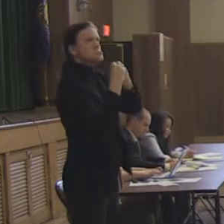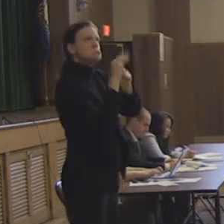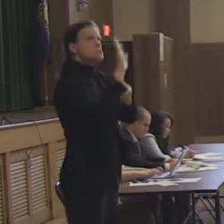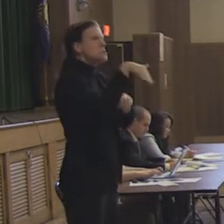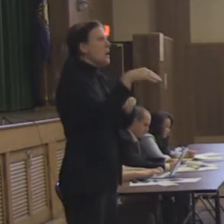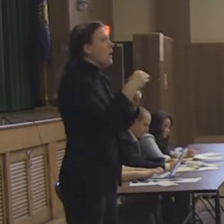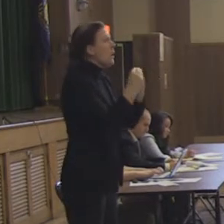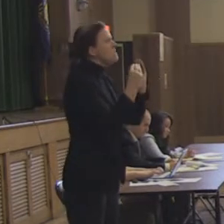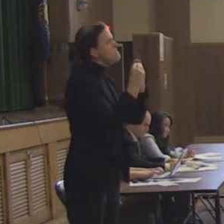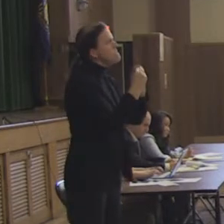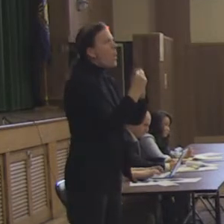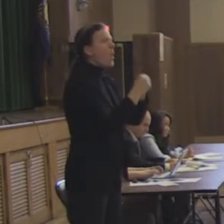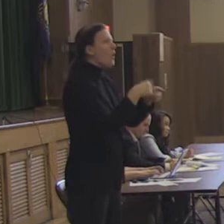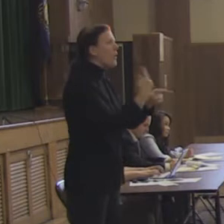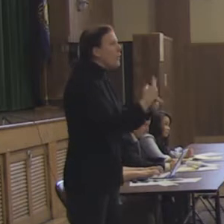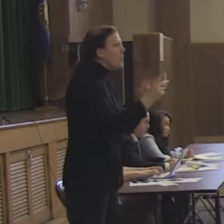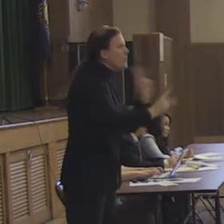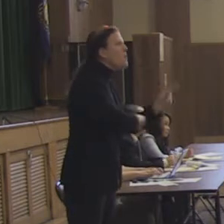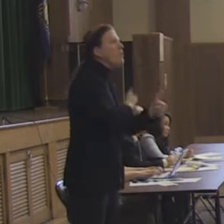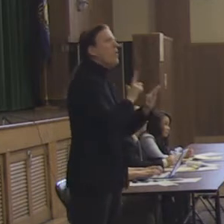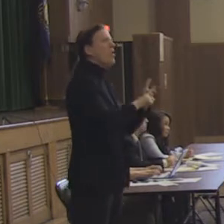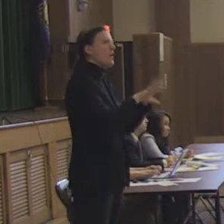that there were more,